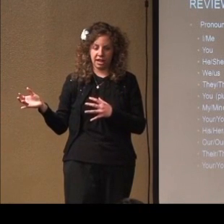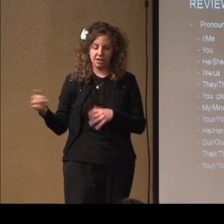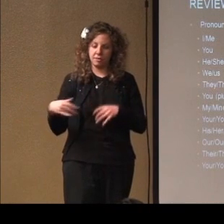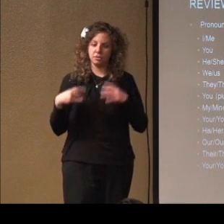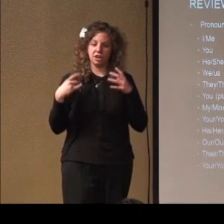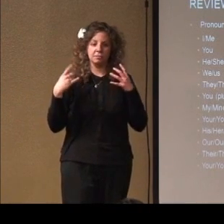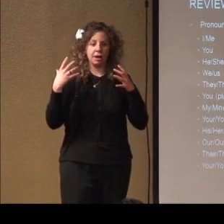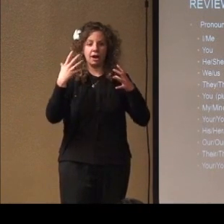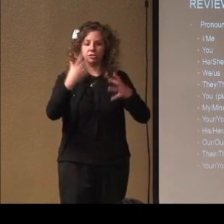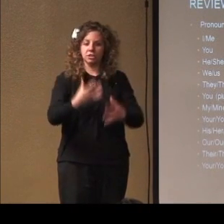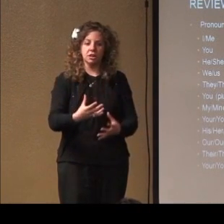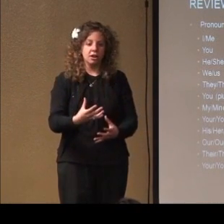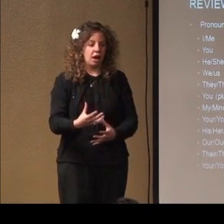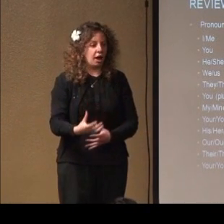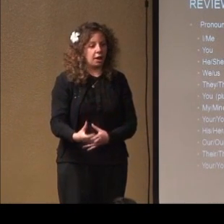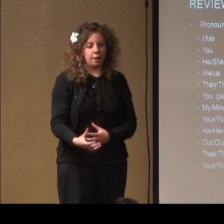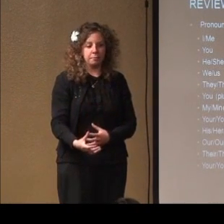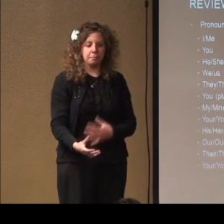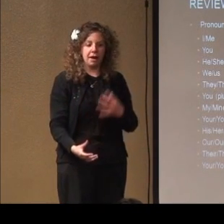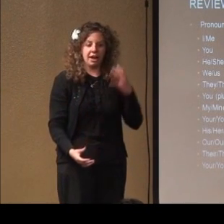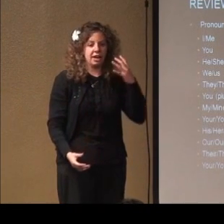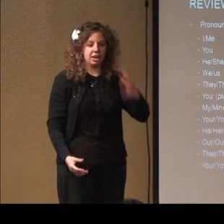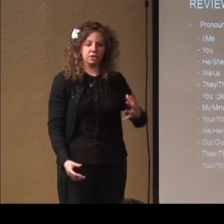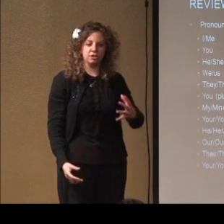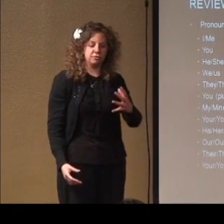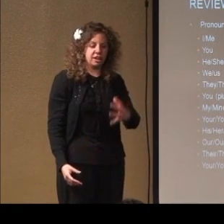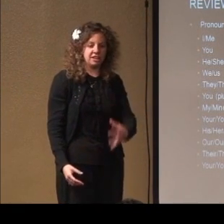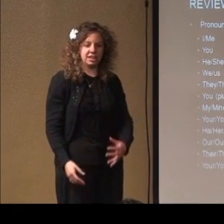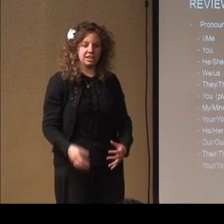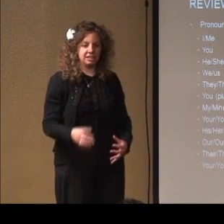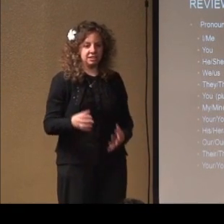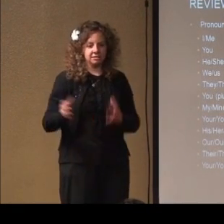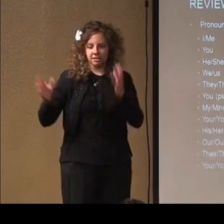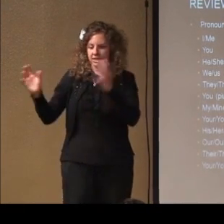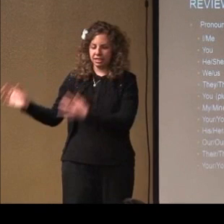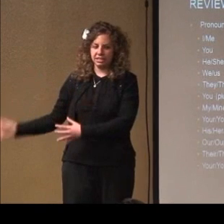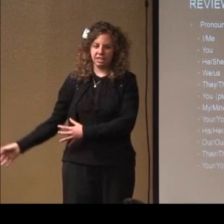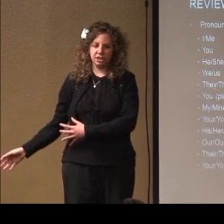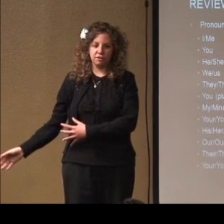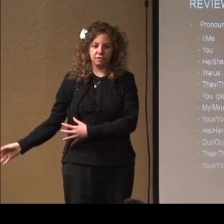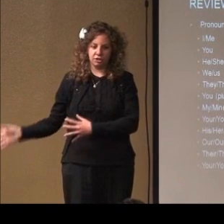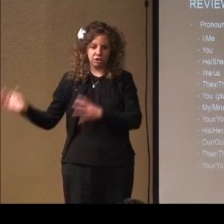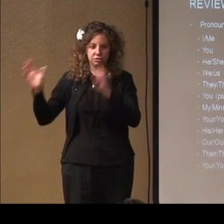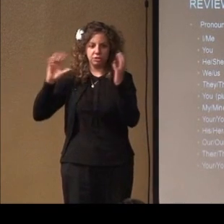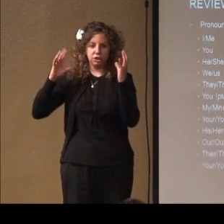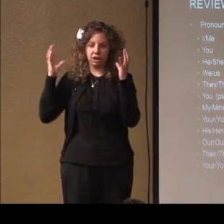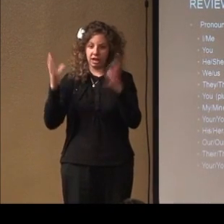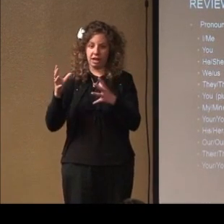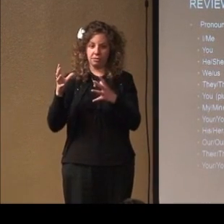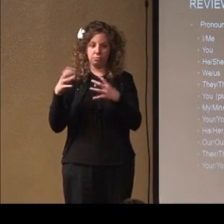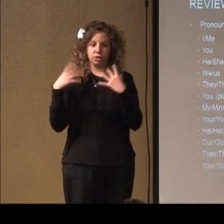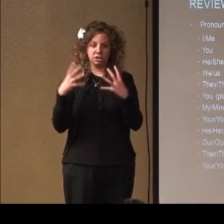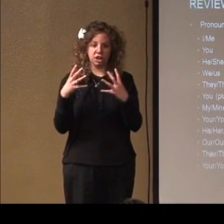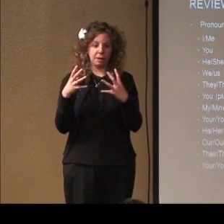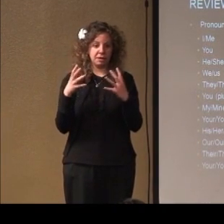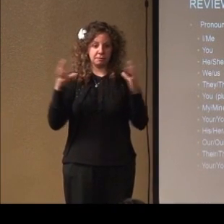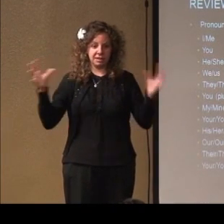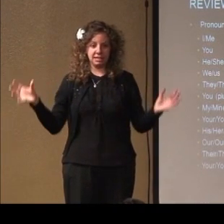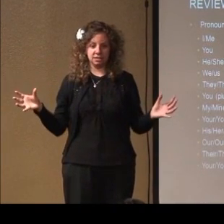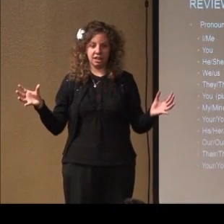Okay? If I'm talking about my good friend and he's standing over, or, and I want to talk about him, but he's not